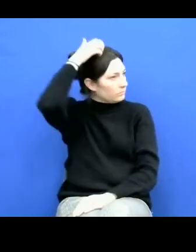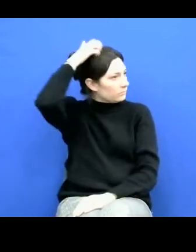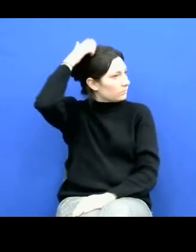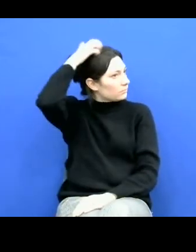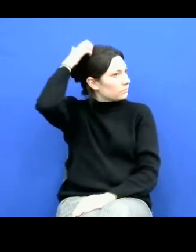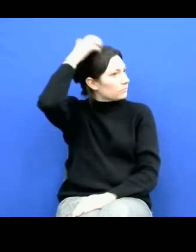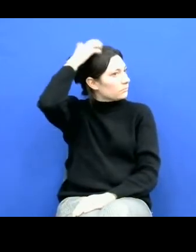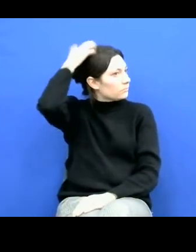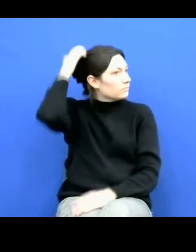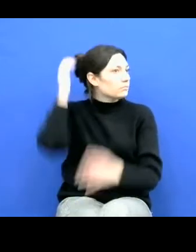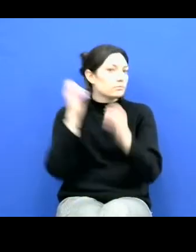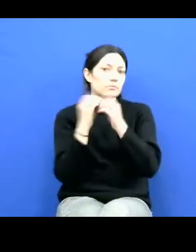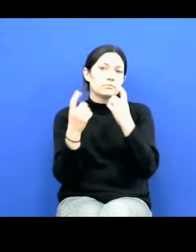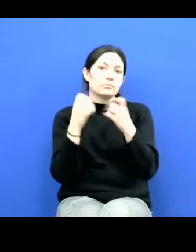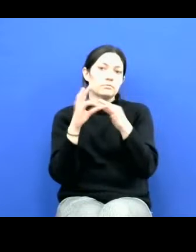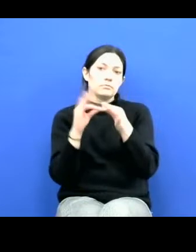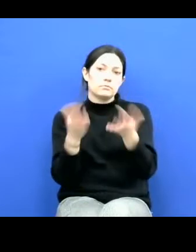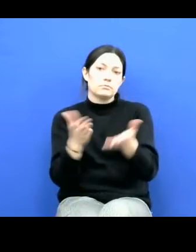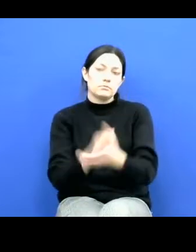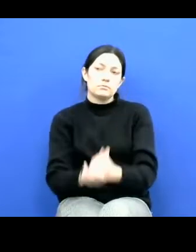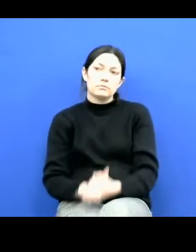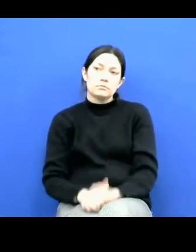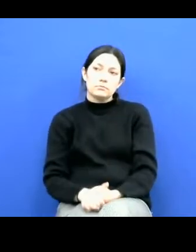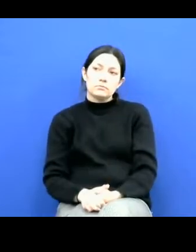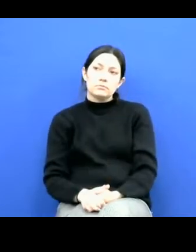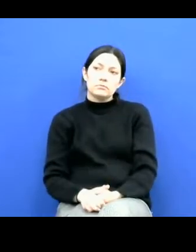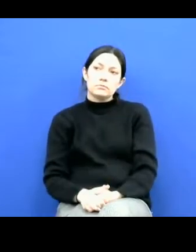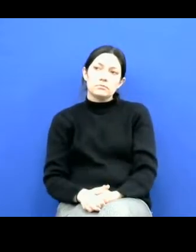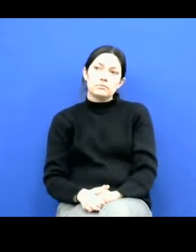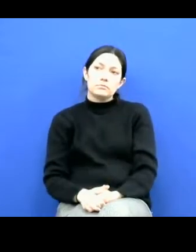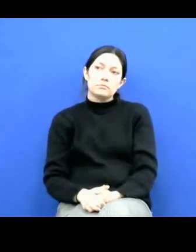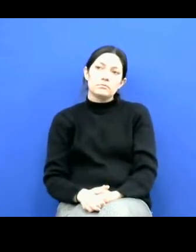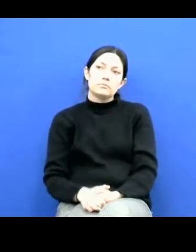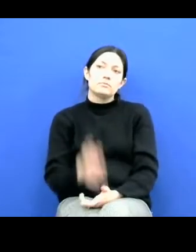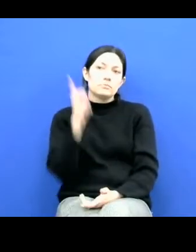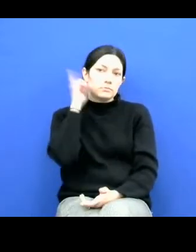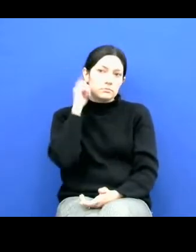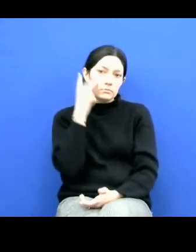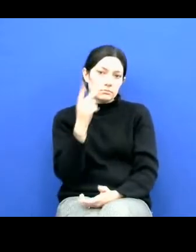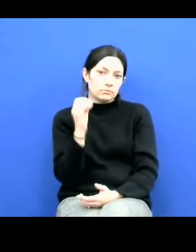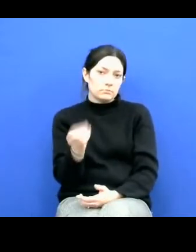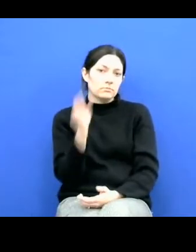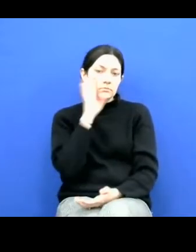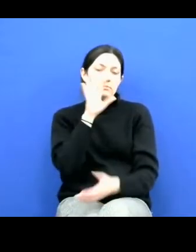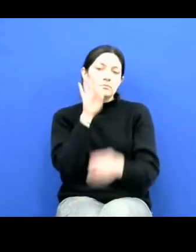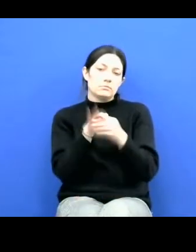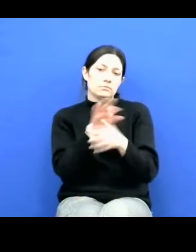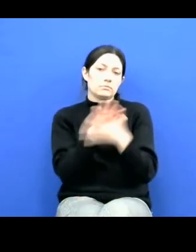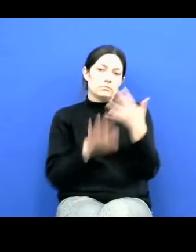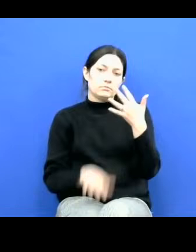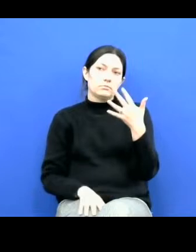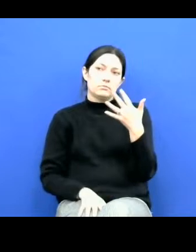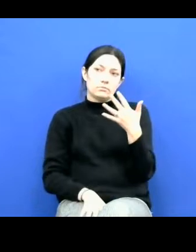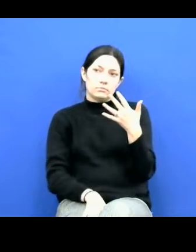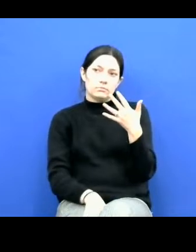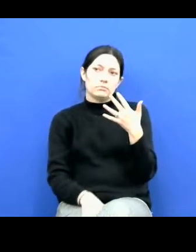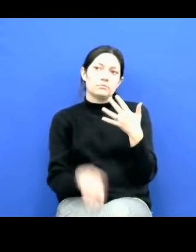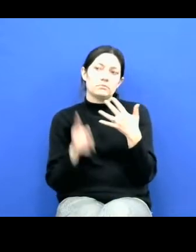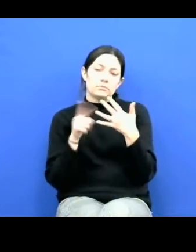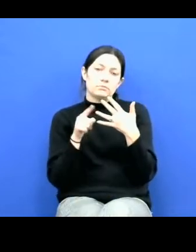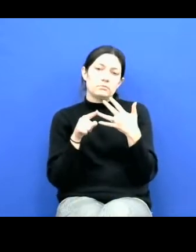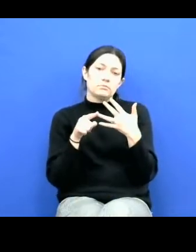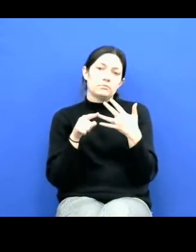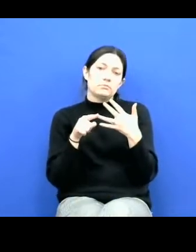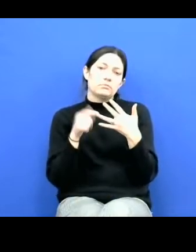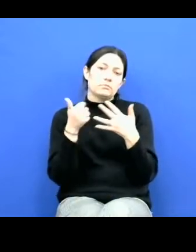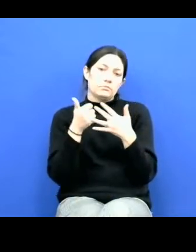Any other questions, comments? And hearing and seeing none, please call the roll. Councilmember